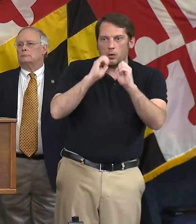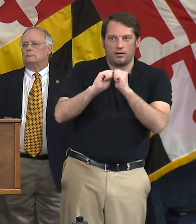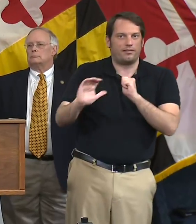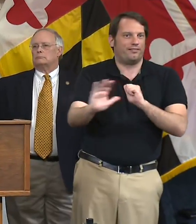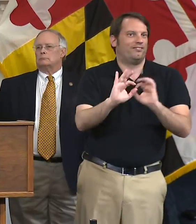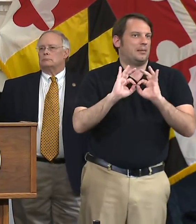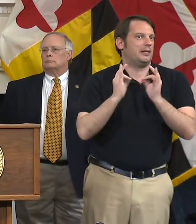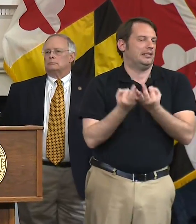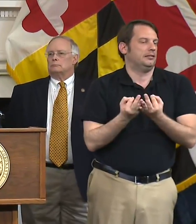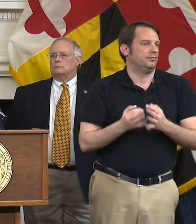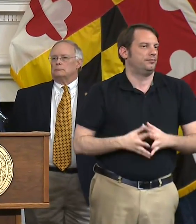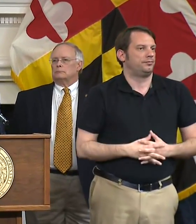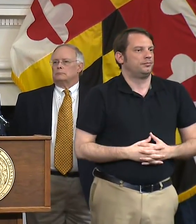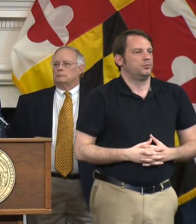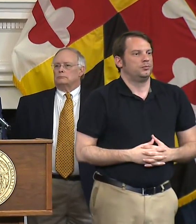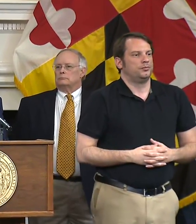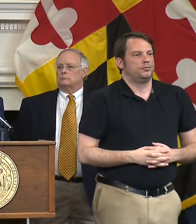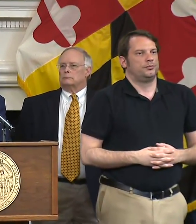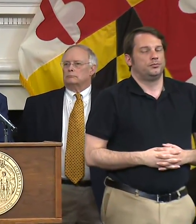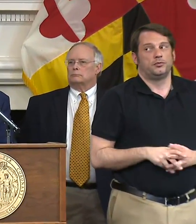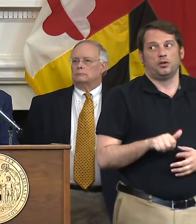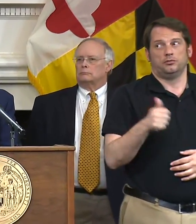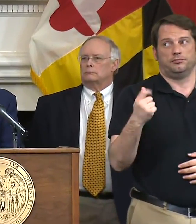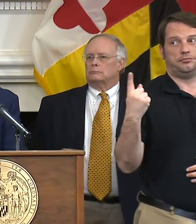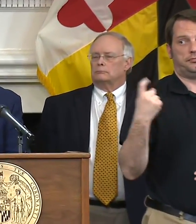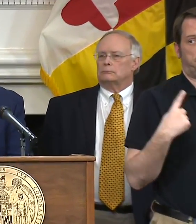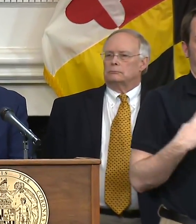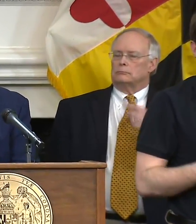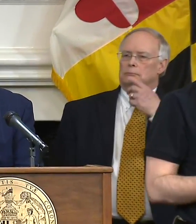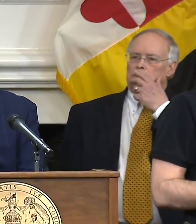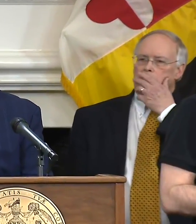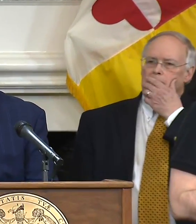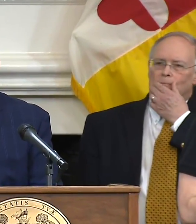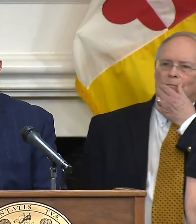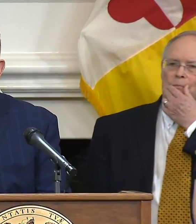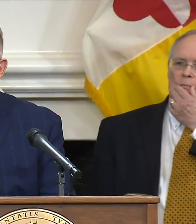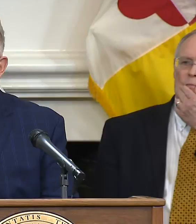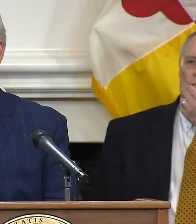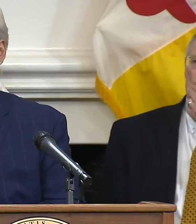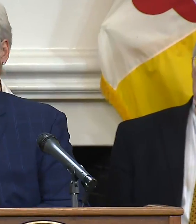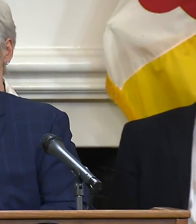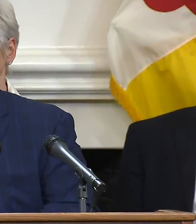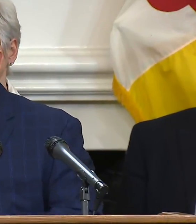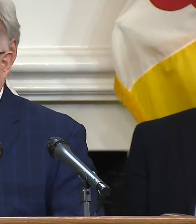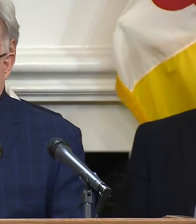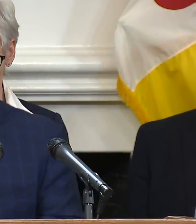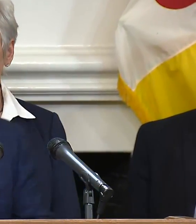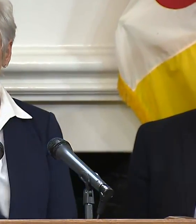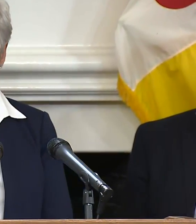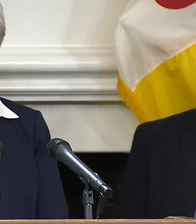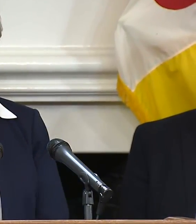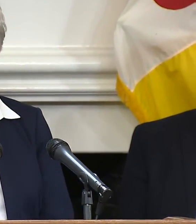pending tests from patients who had contact with the three confirmed? That's a good question.